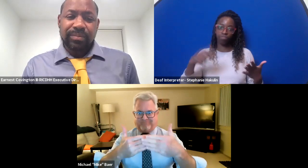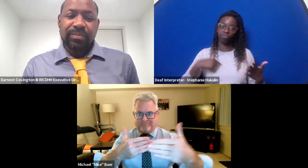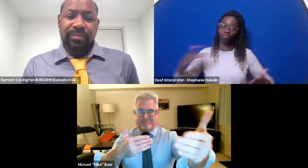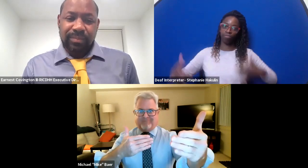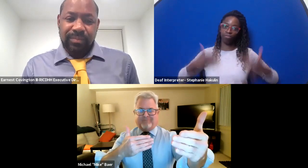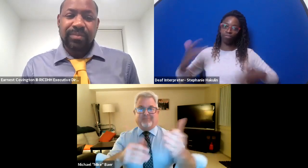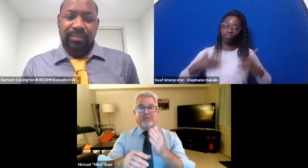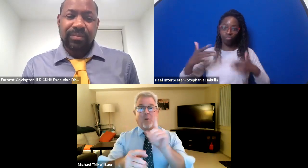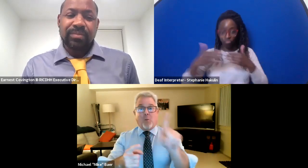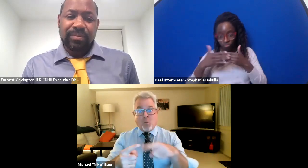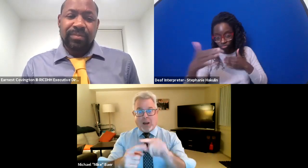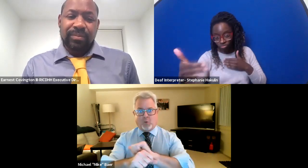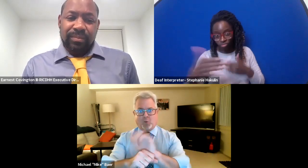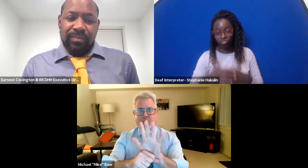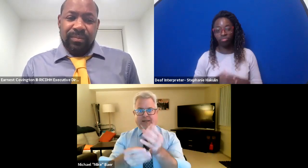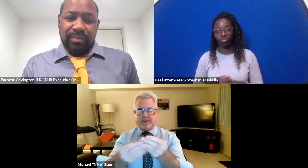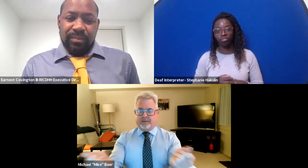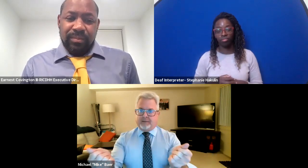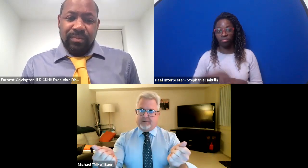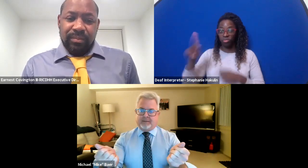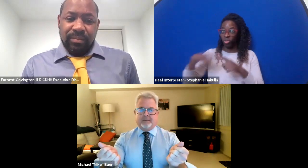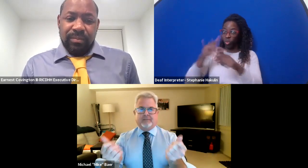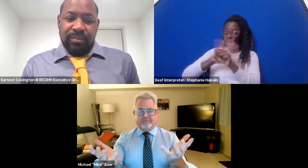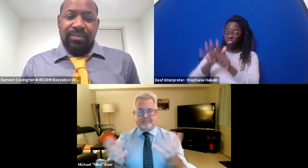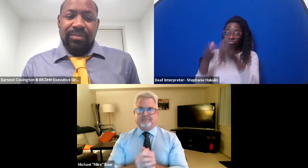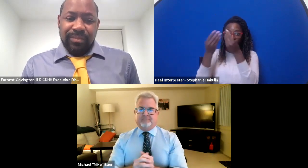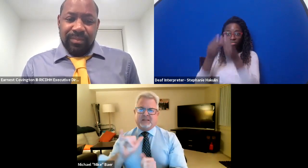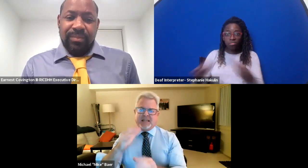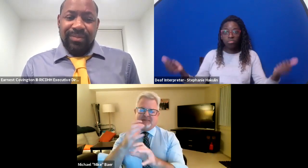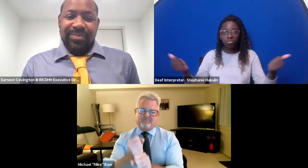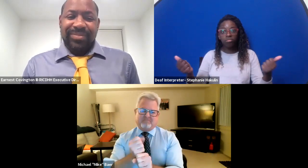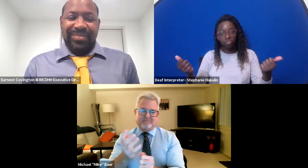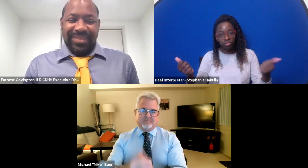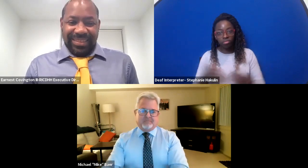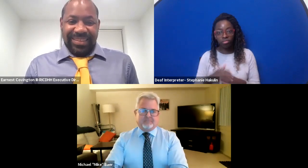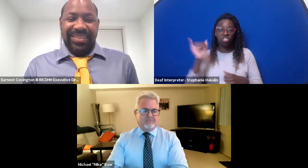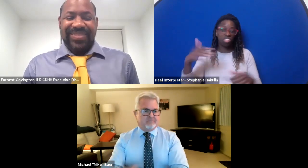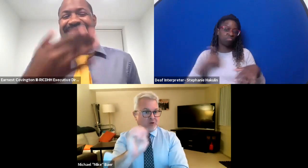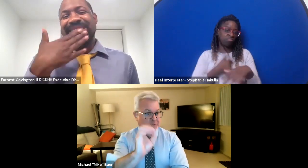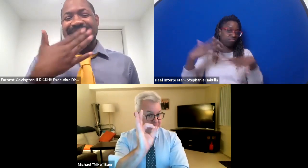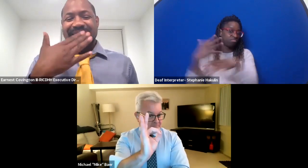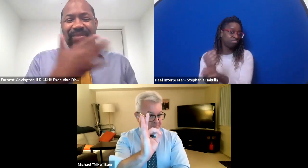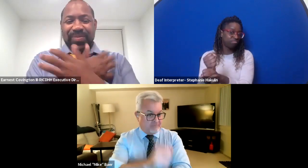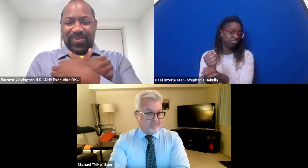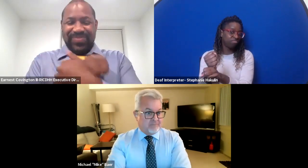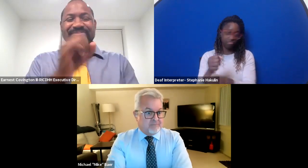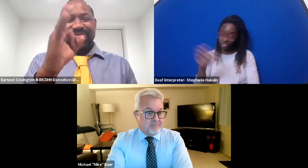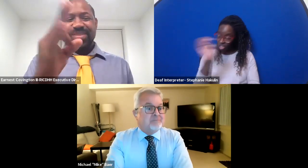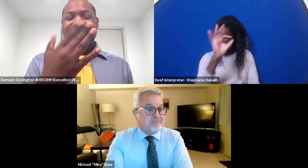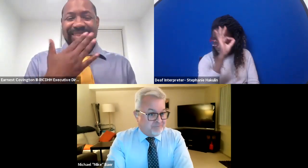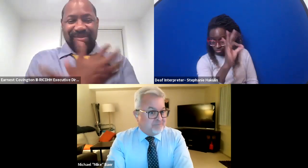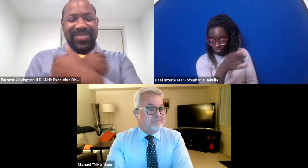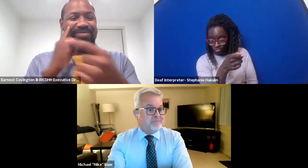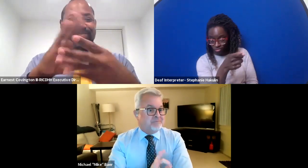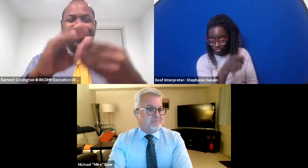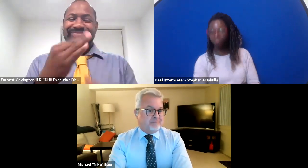deaf and hard of hearing people in the community. So I'm excited for the future when COVID finally is done and we can move forward. Thank